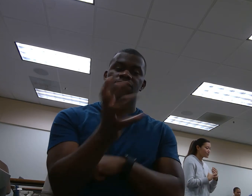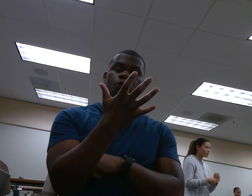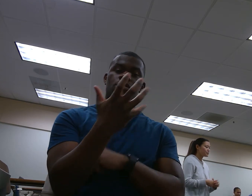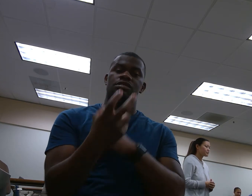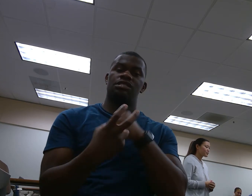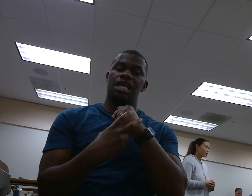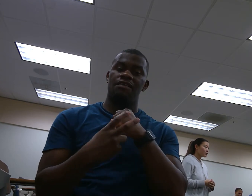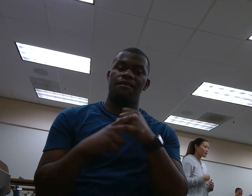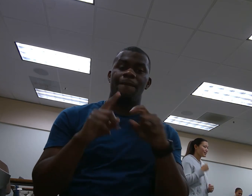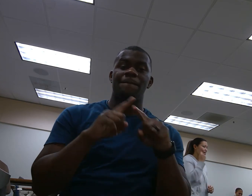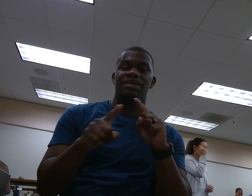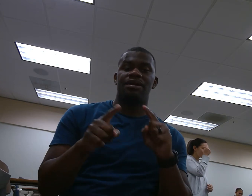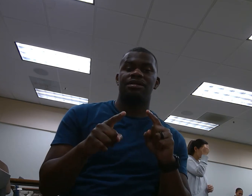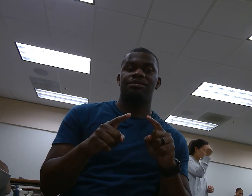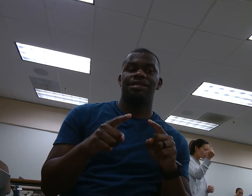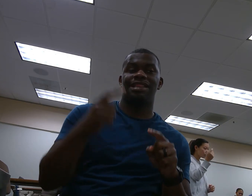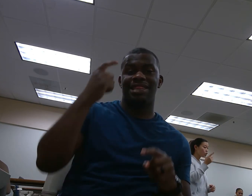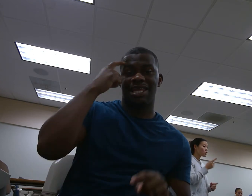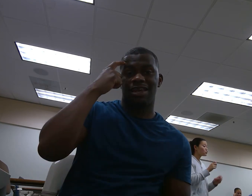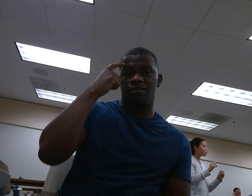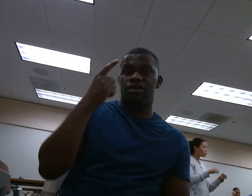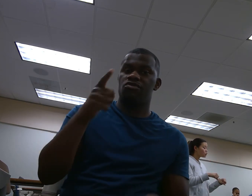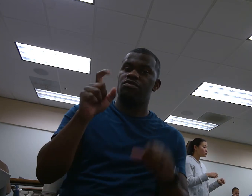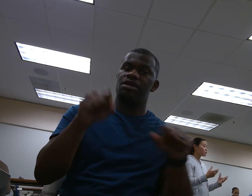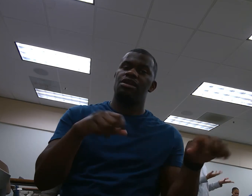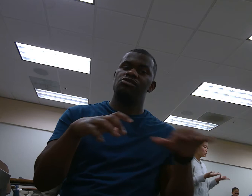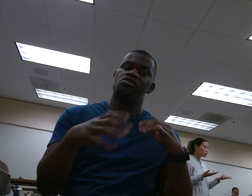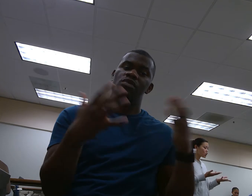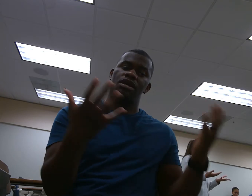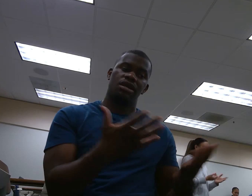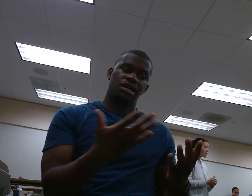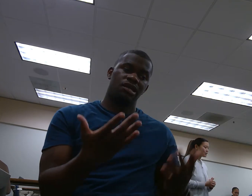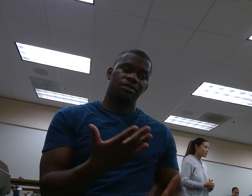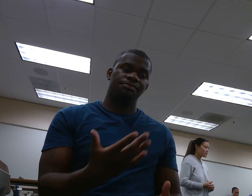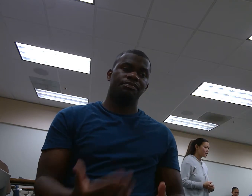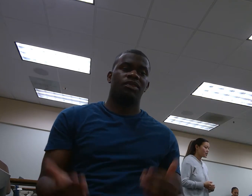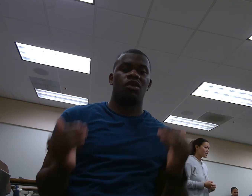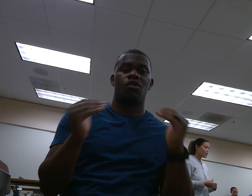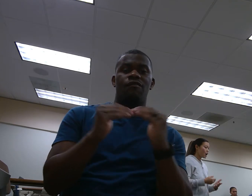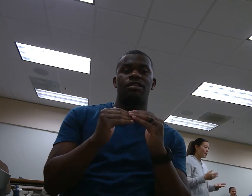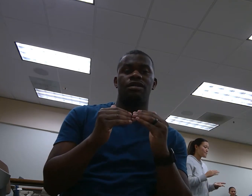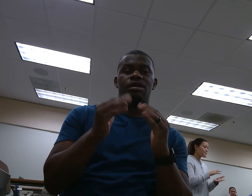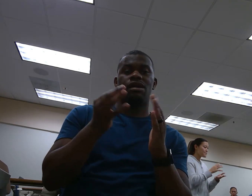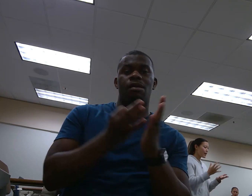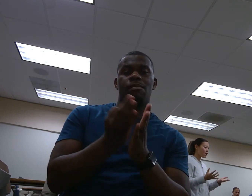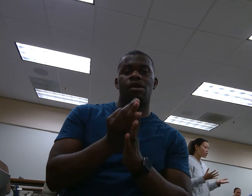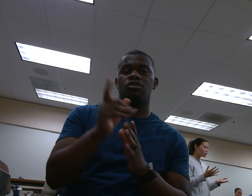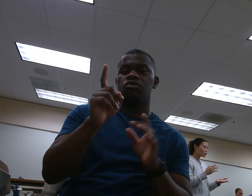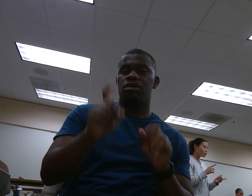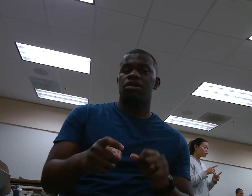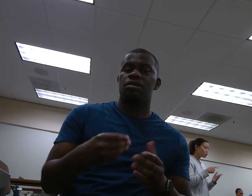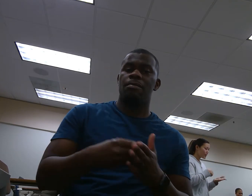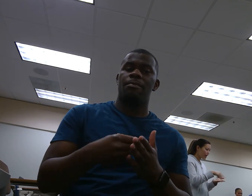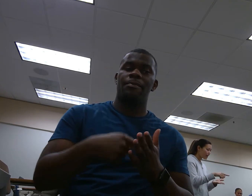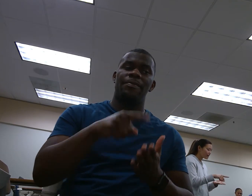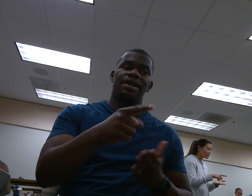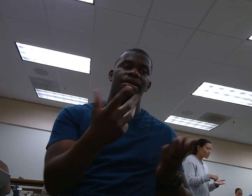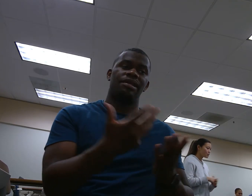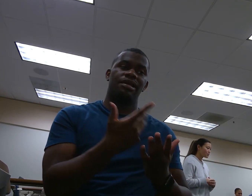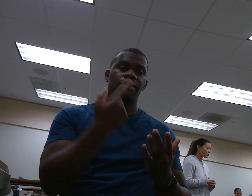theory, you could do it here. The equivalent amount that you would have paid for interest, or the interest portion of your loan, that's your rent. And above and